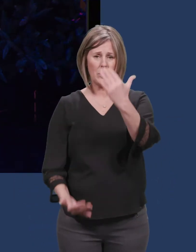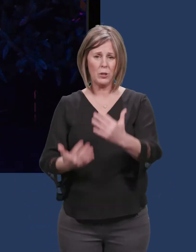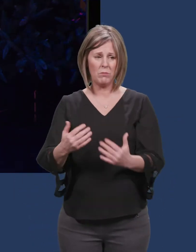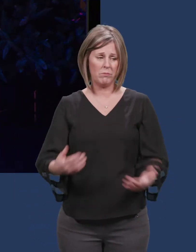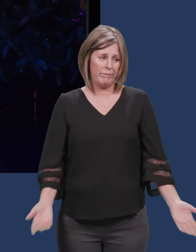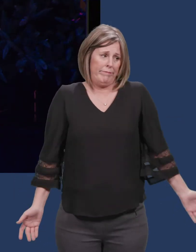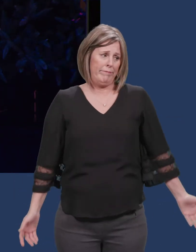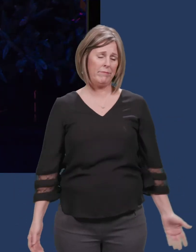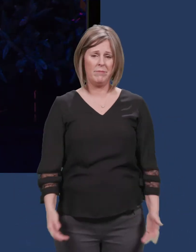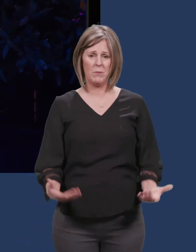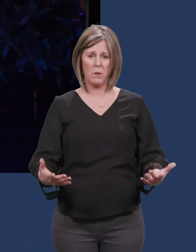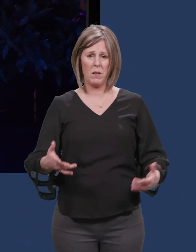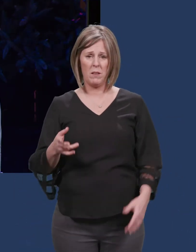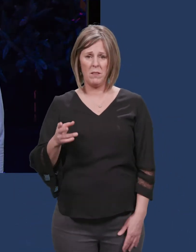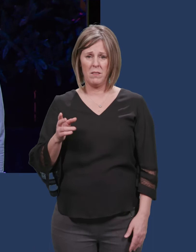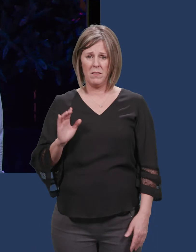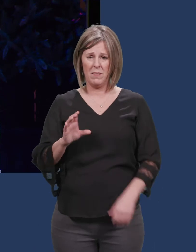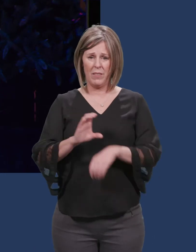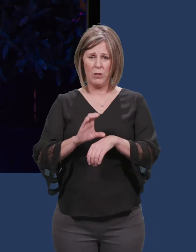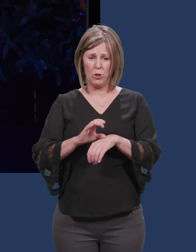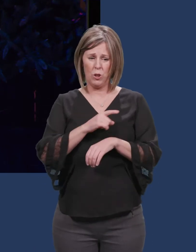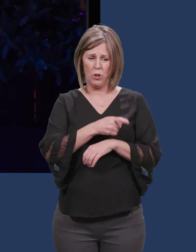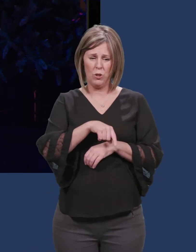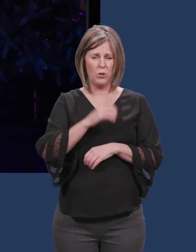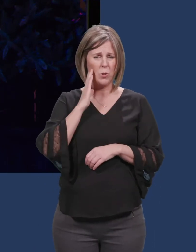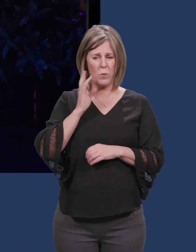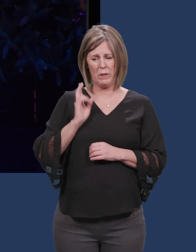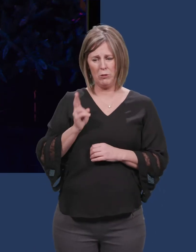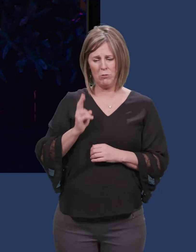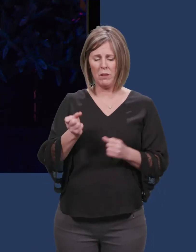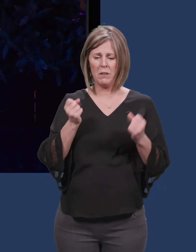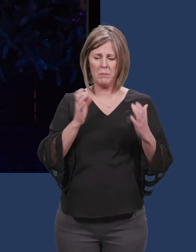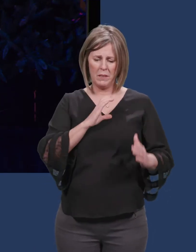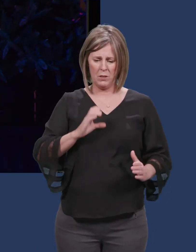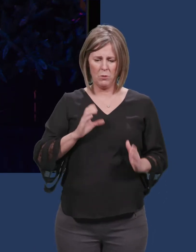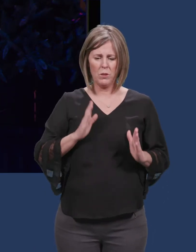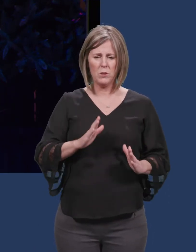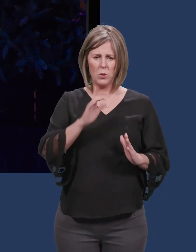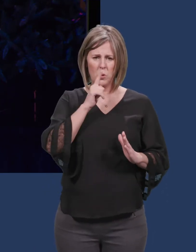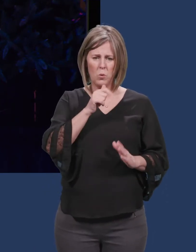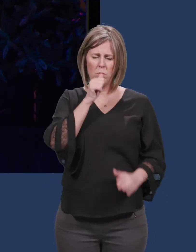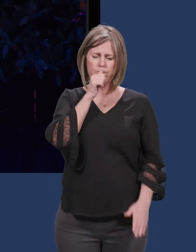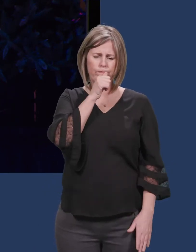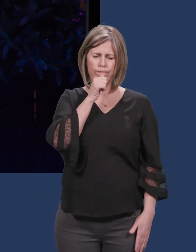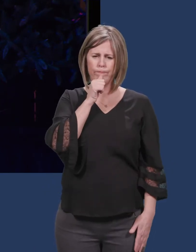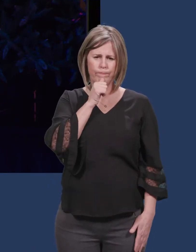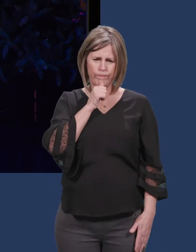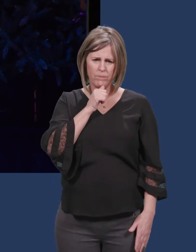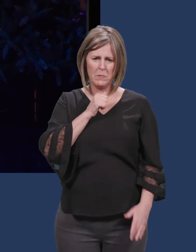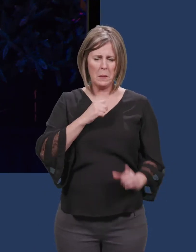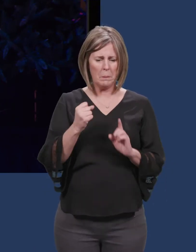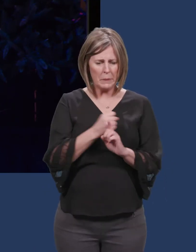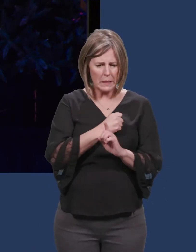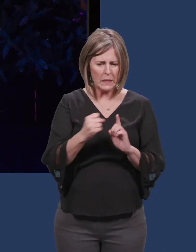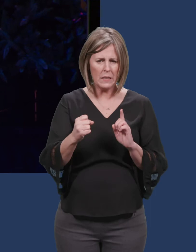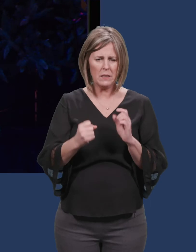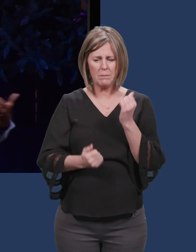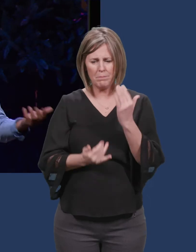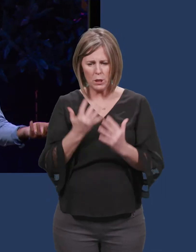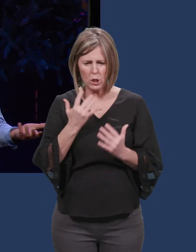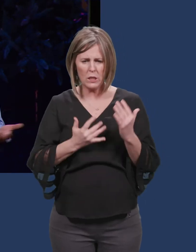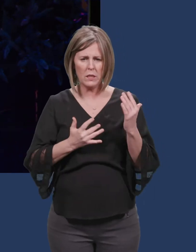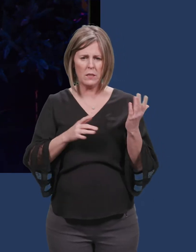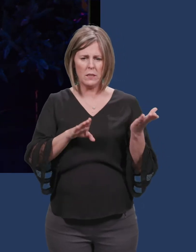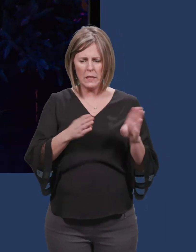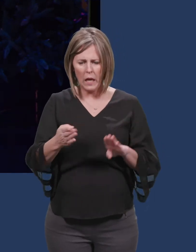well, in the history of the church, there have been a lot of Christians who've endured physical hardship because of their faith. Even today